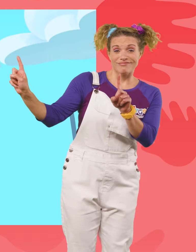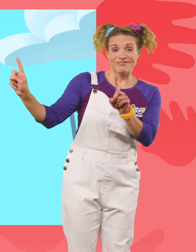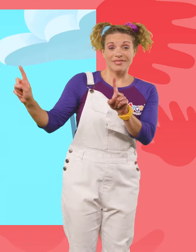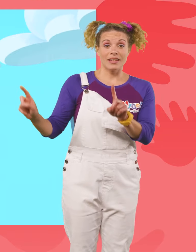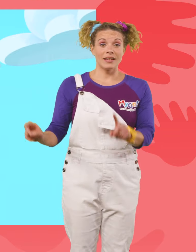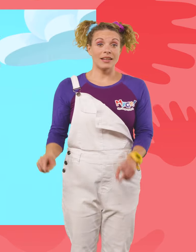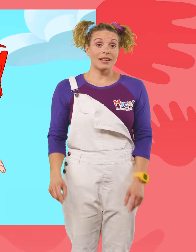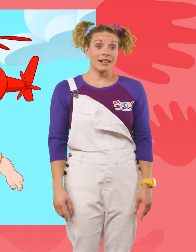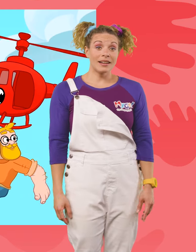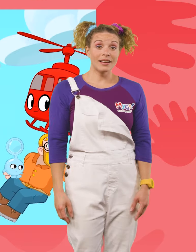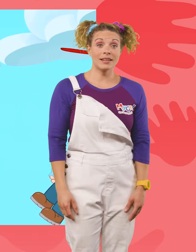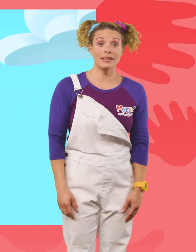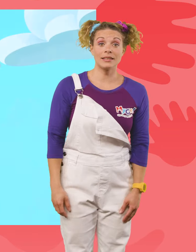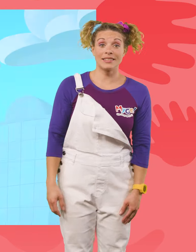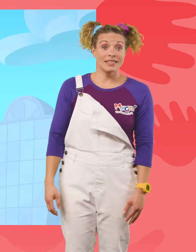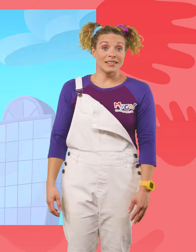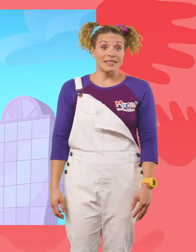way.